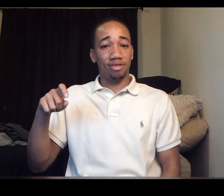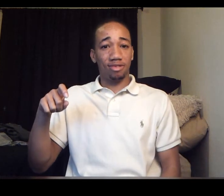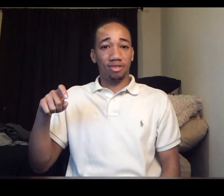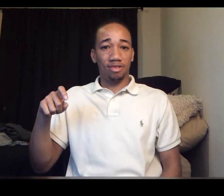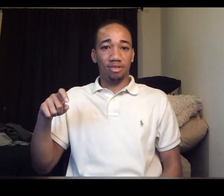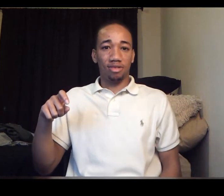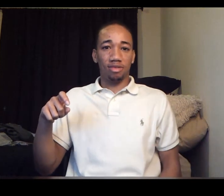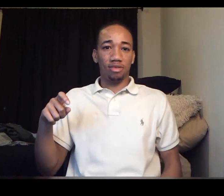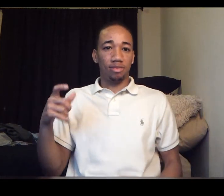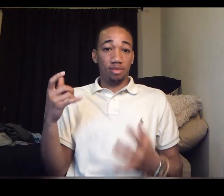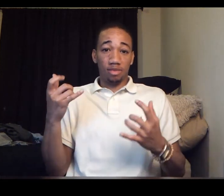another man.